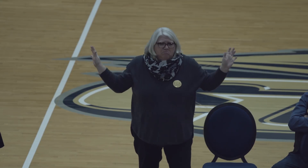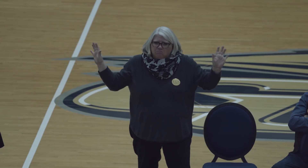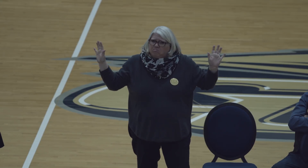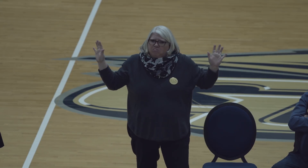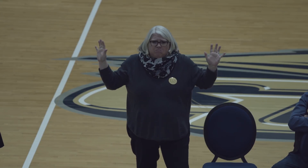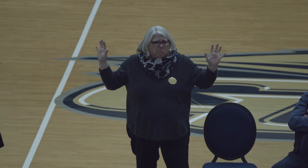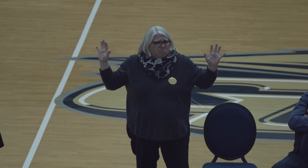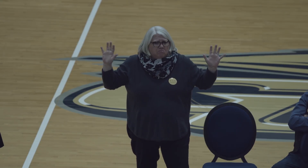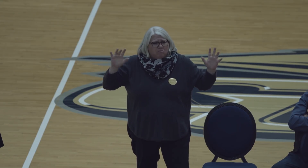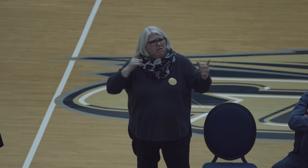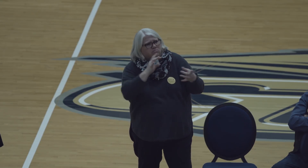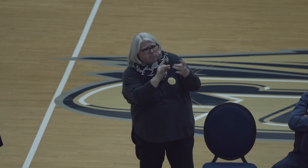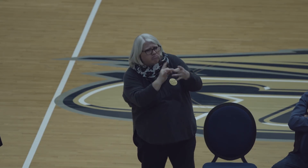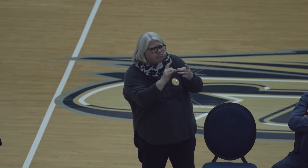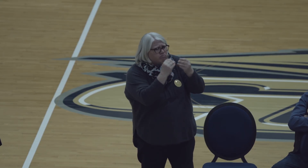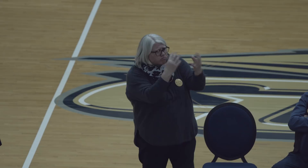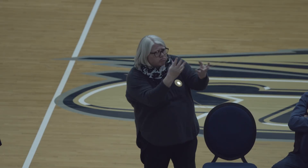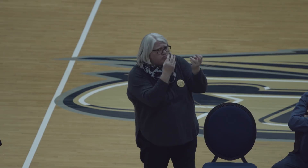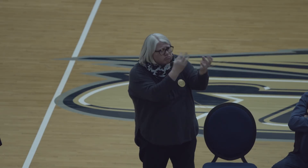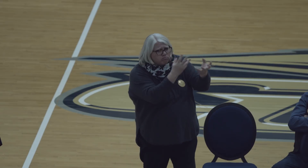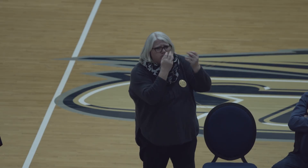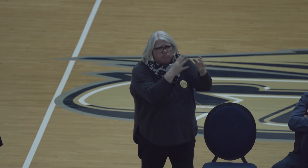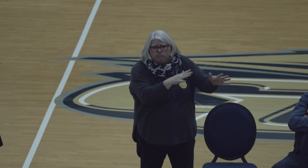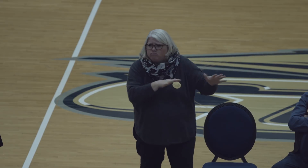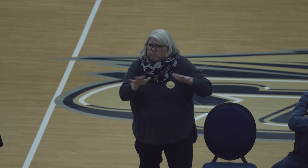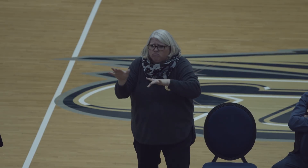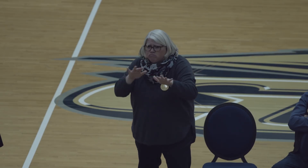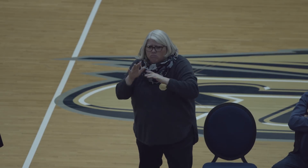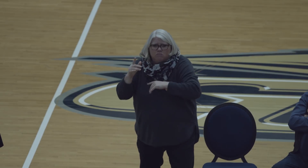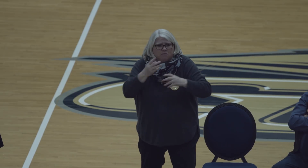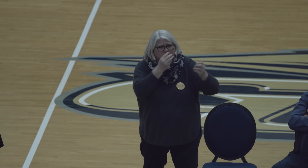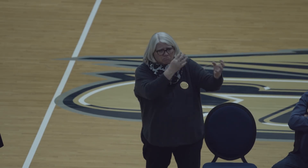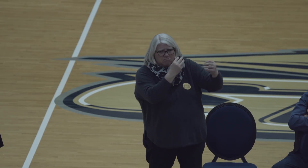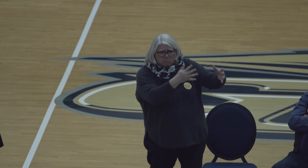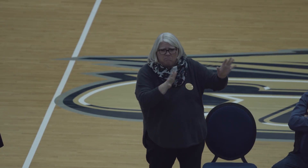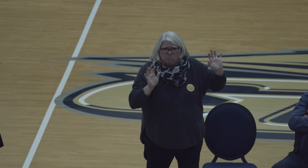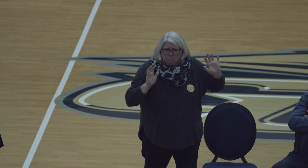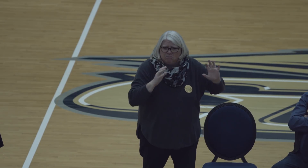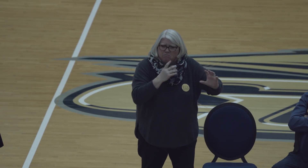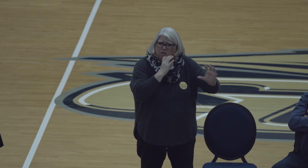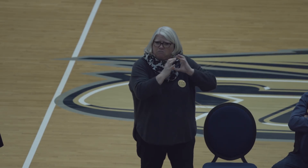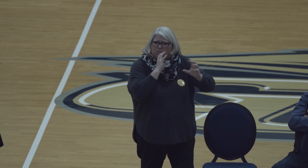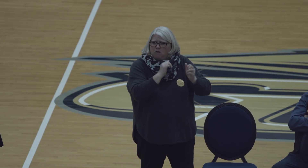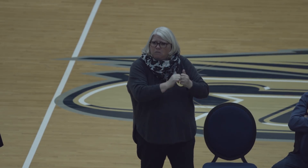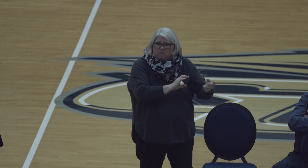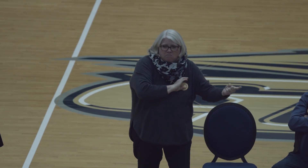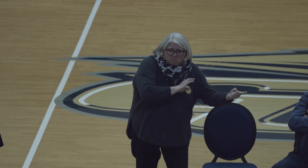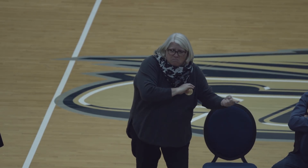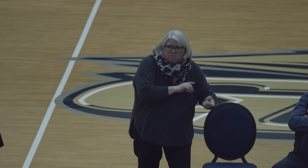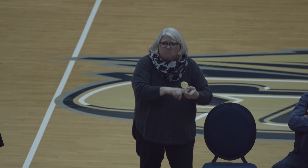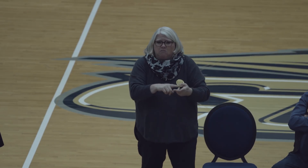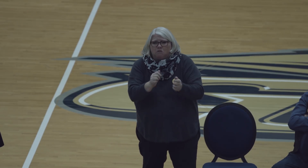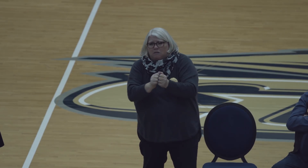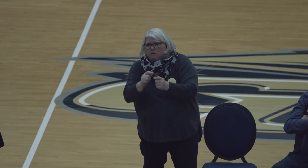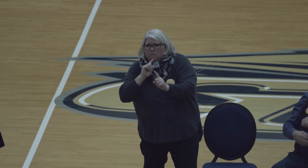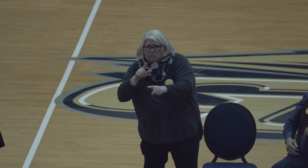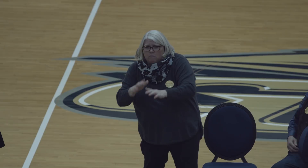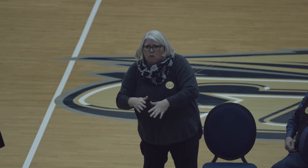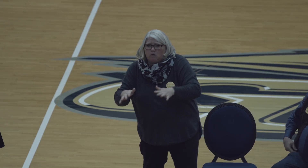And they told us to stay non-confrontational, to share our thoughts, the things we wanted to communicate